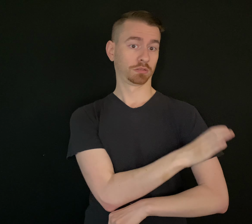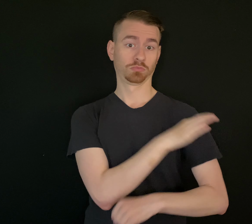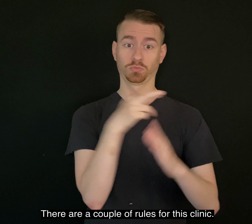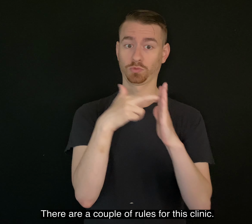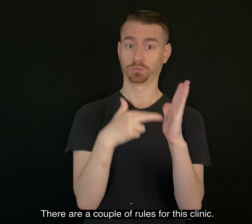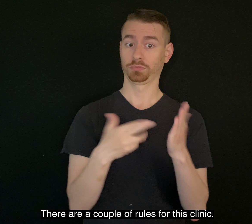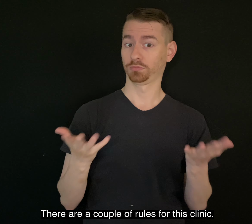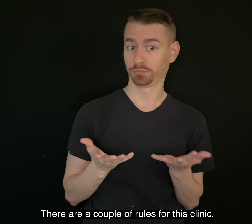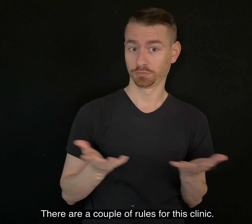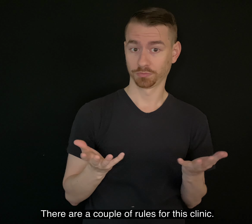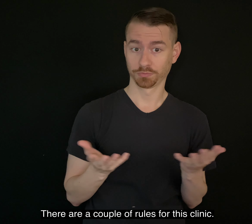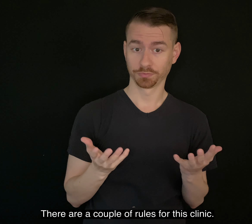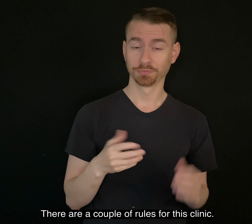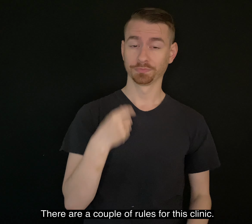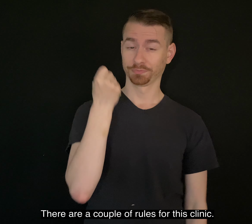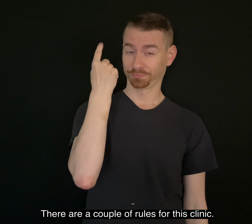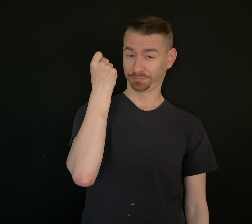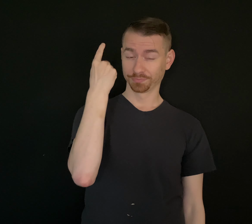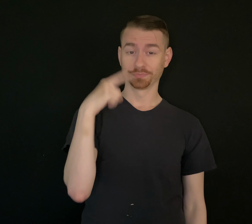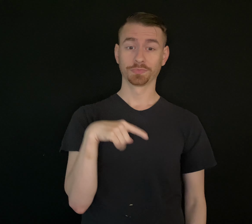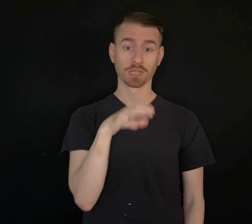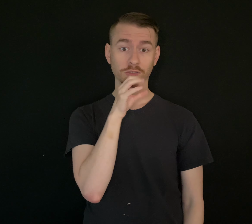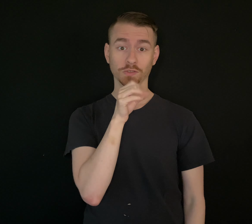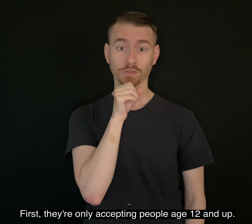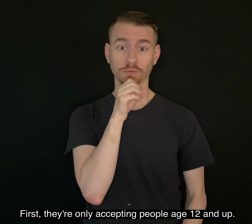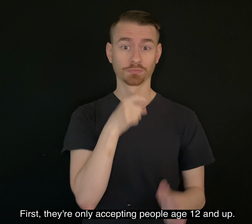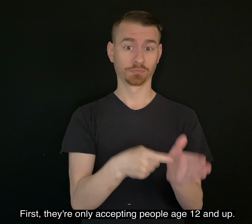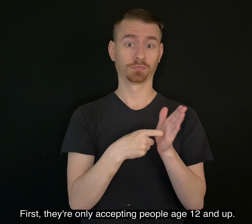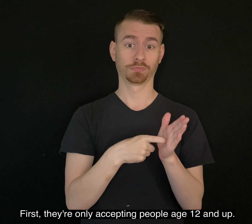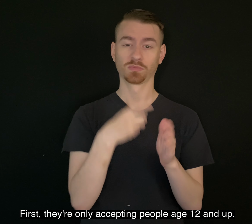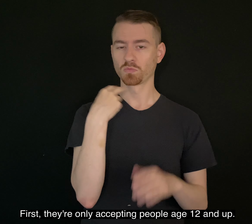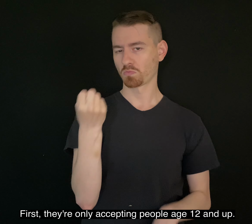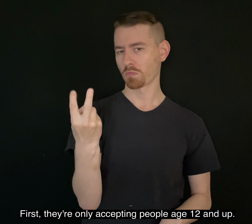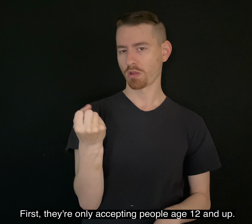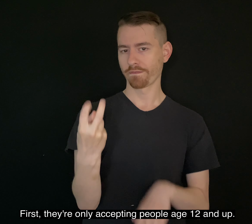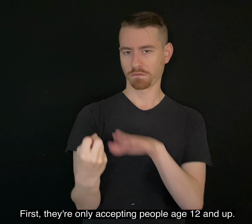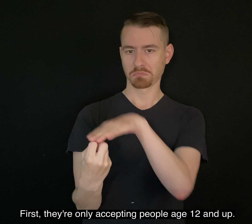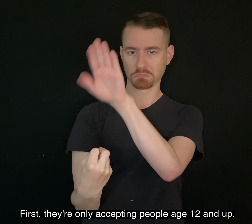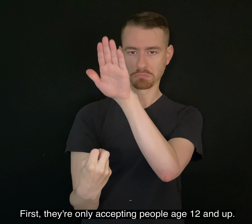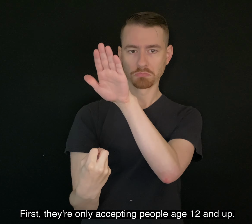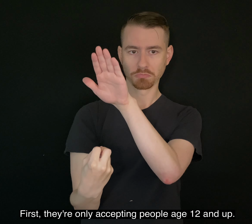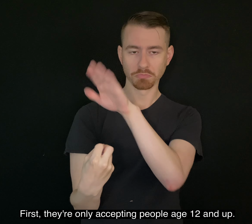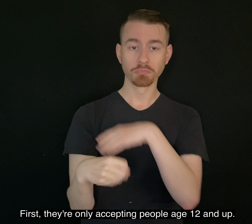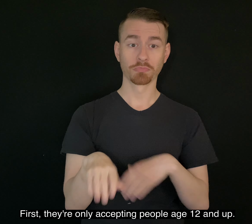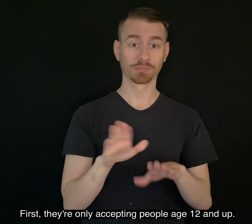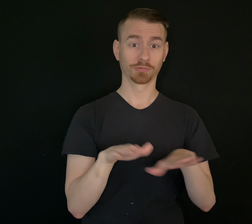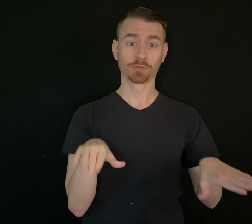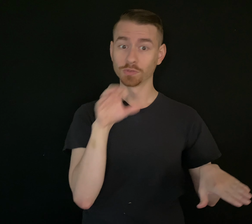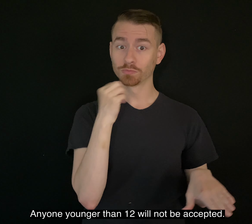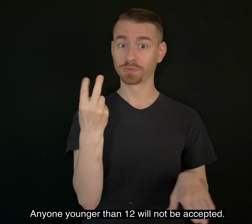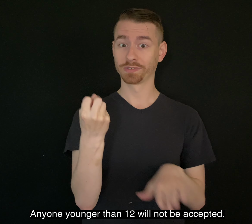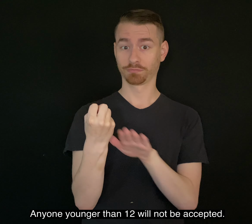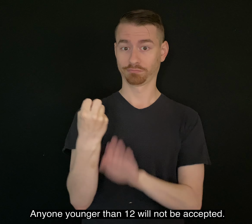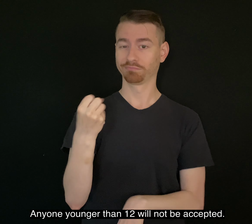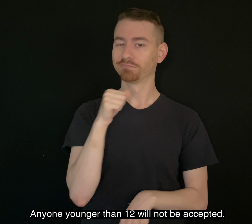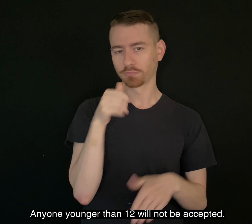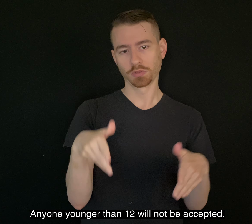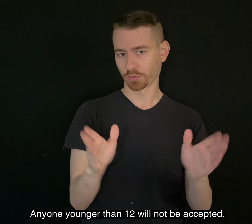There are a couple of rules for this clinic. First, they're only accepting people age 12 and up. Anyone younger than 12